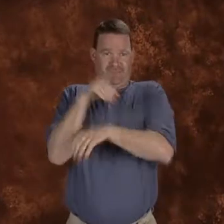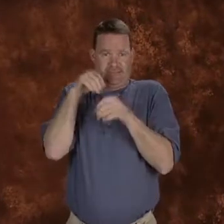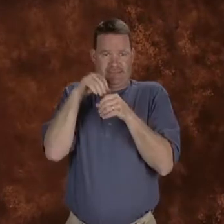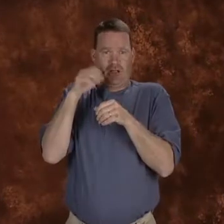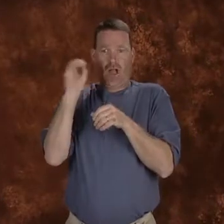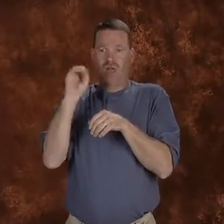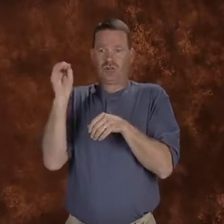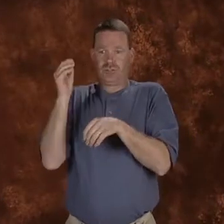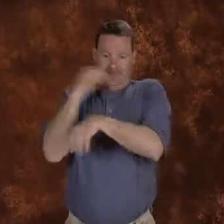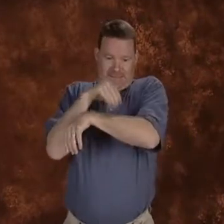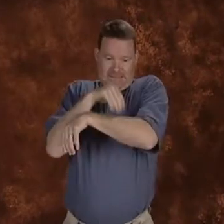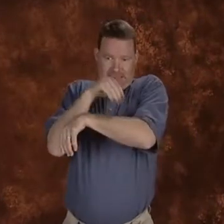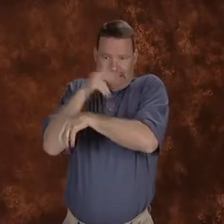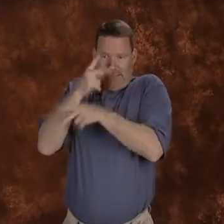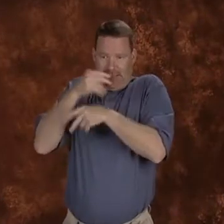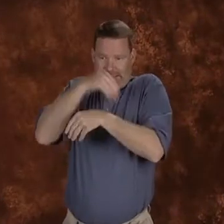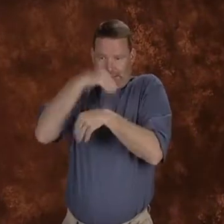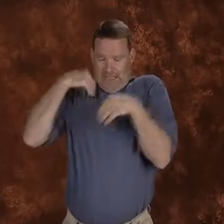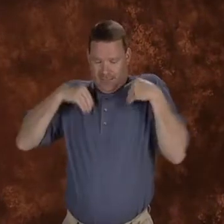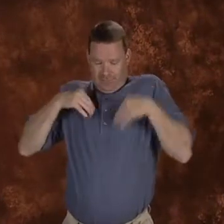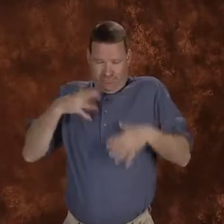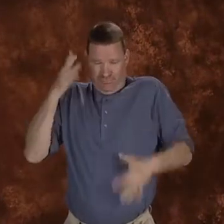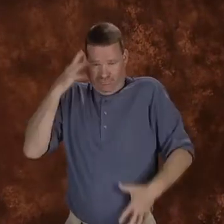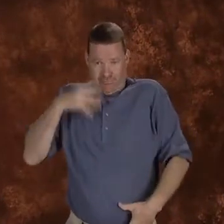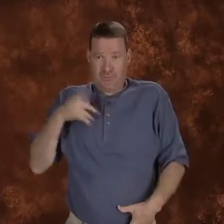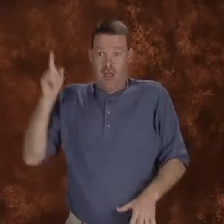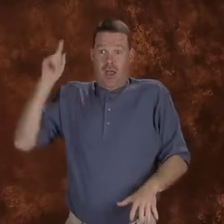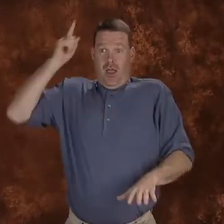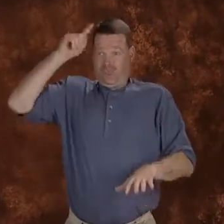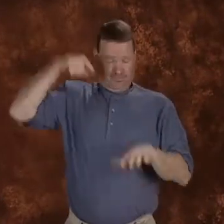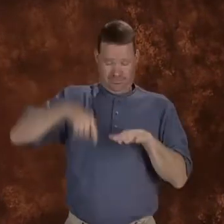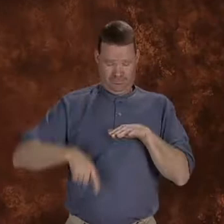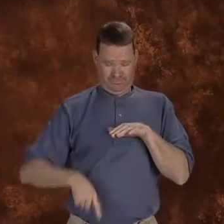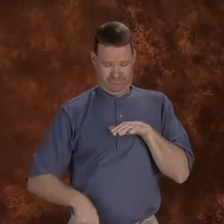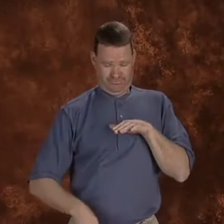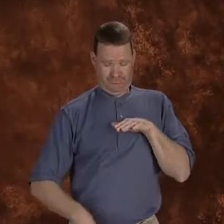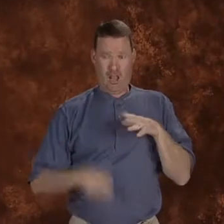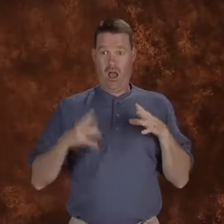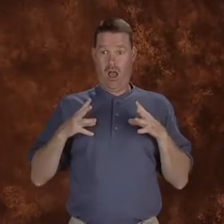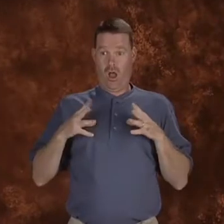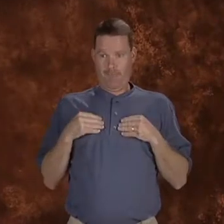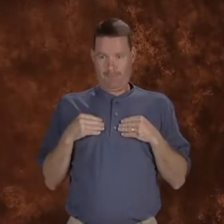Dolphins have a unique muscle that stores oxygen within itself.